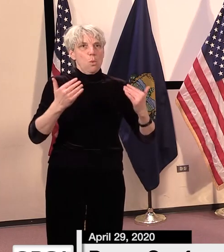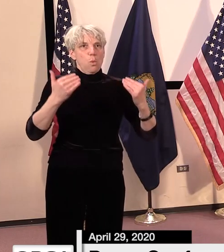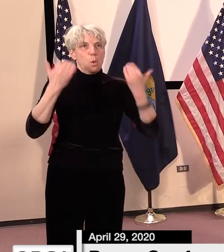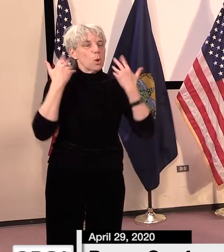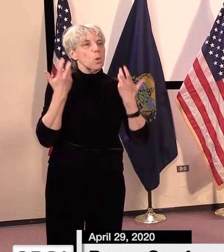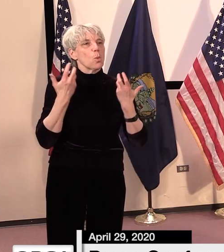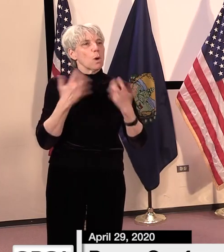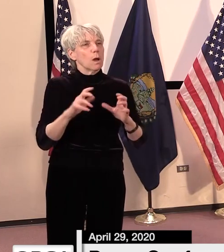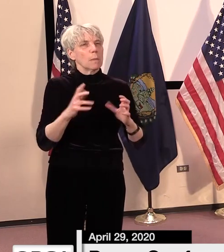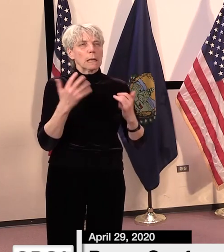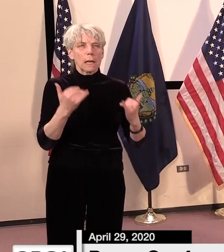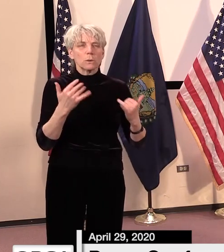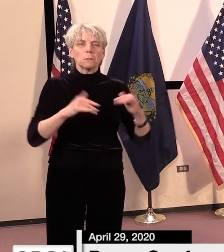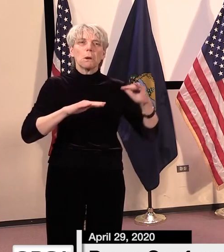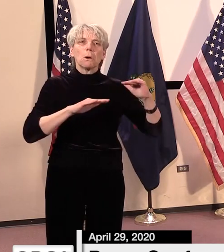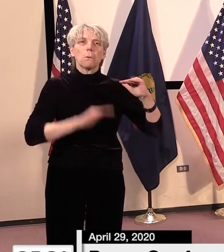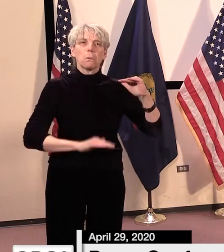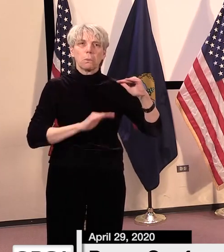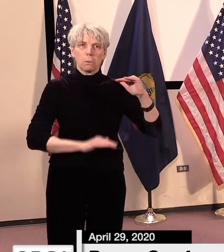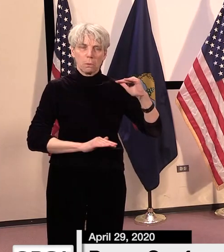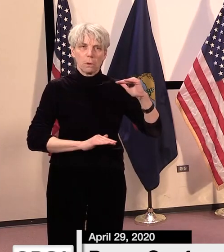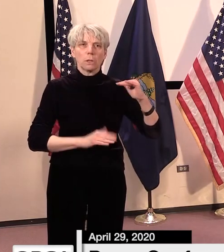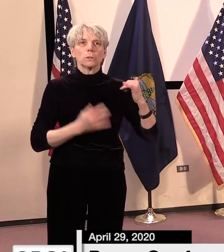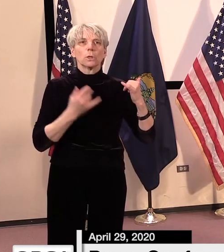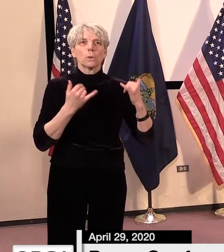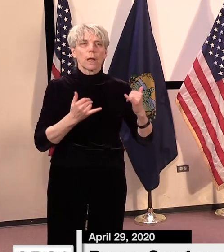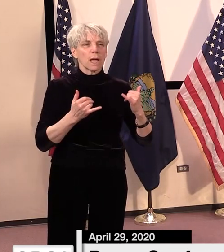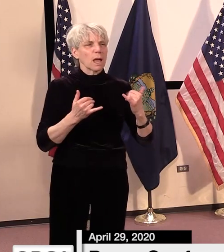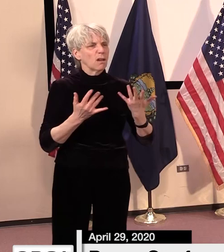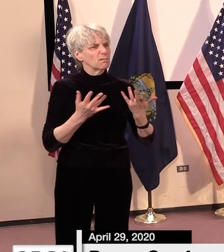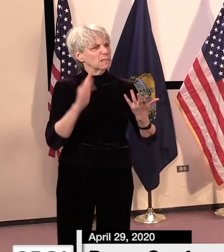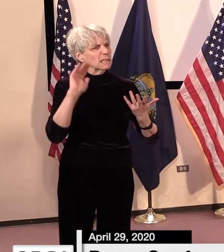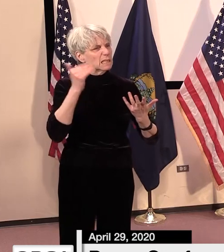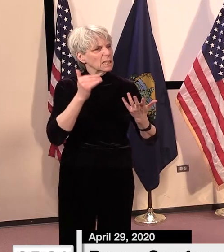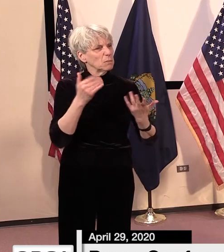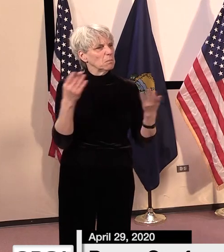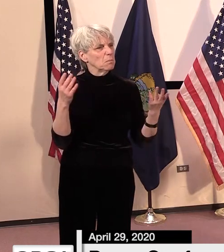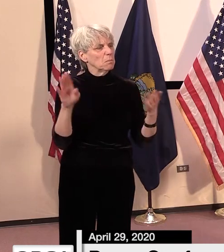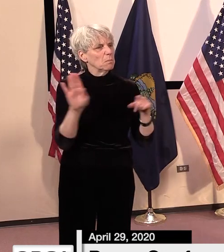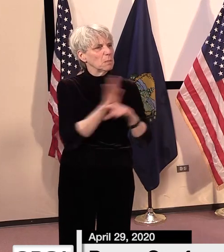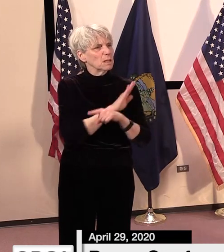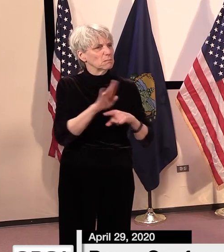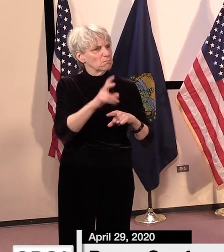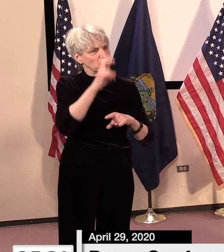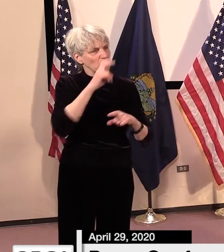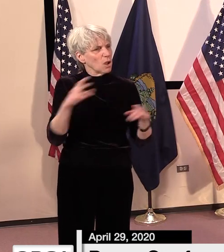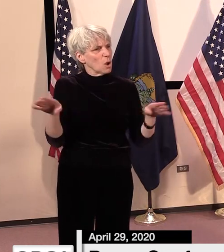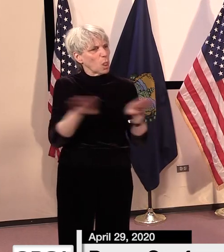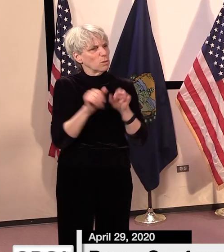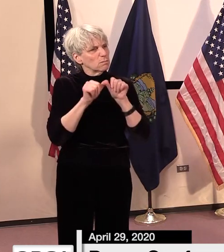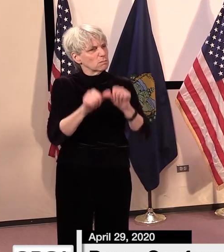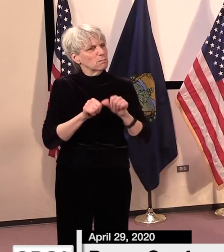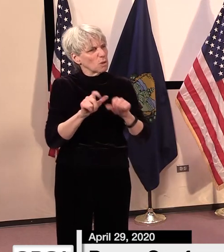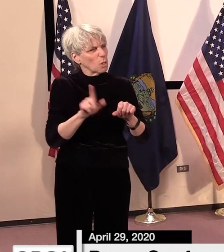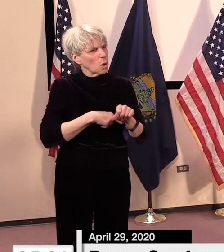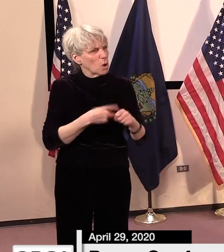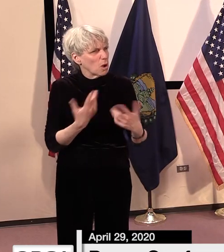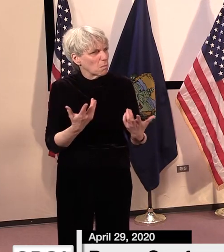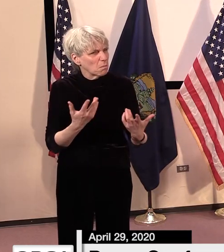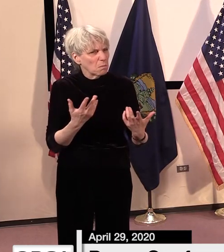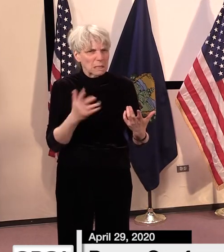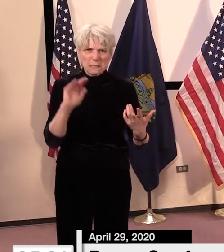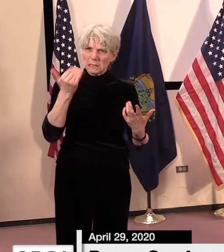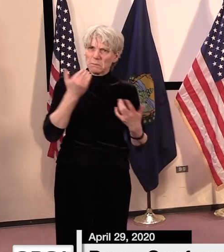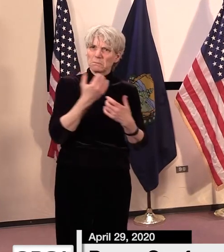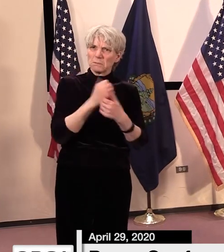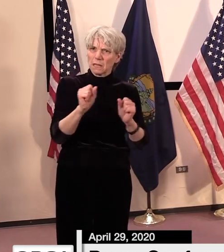all. Is that possible to do, and are we prolonging the shutdown longer than we need to? Going to let Dr. Levine answer